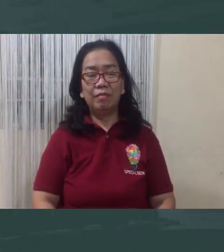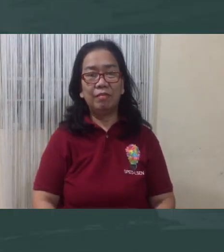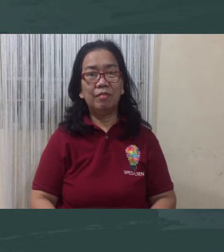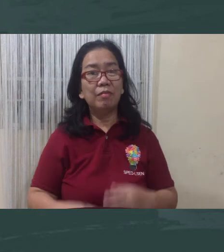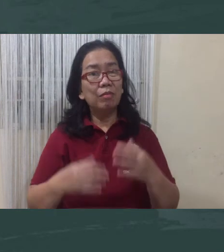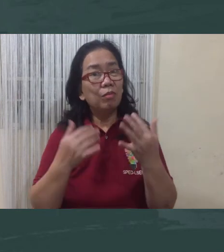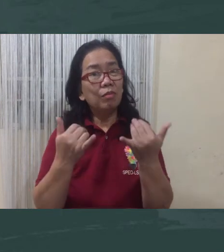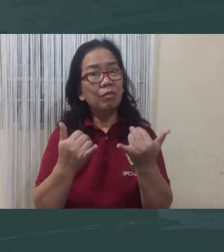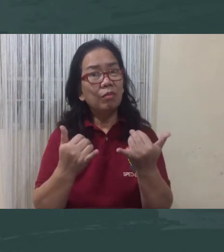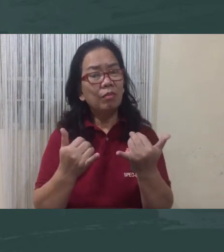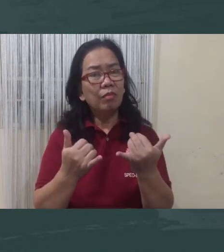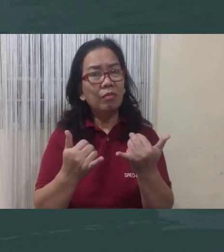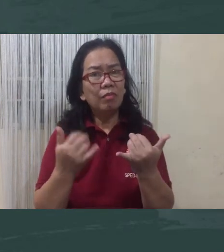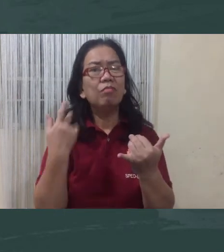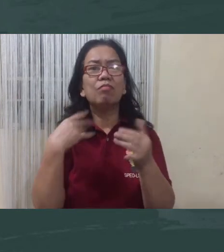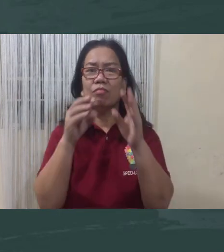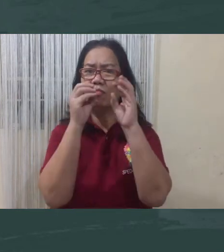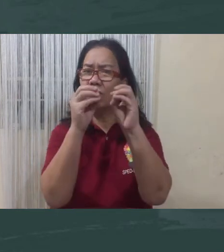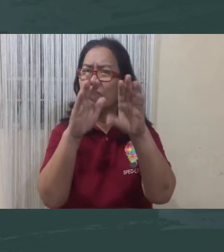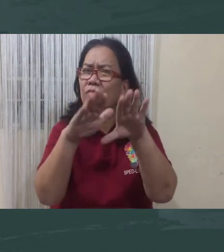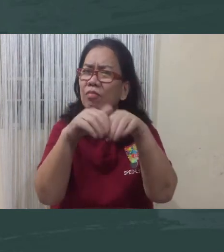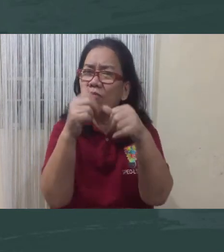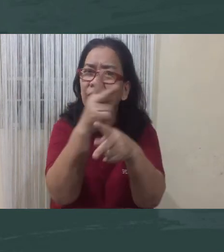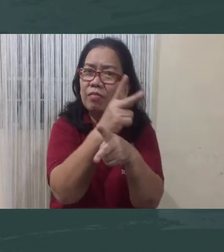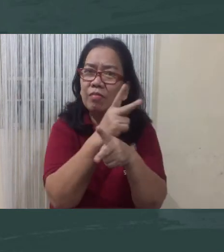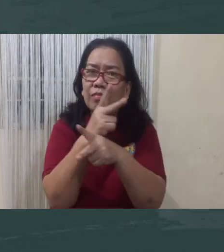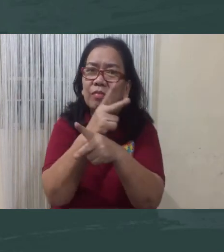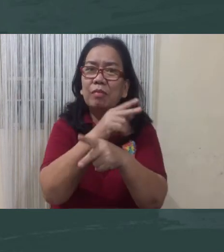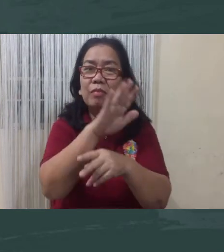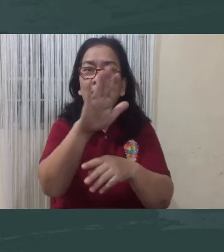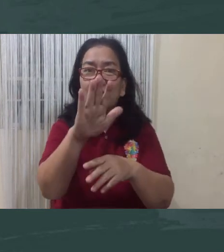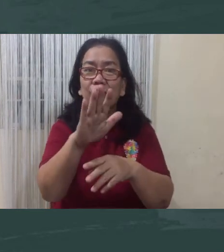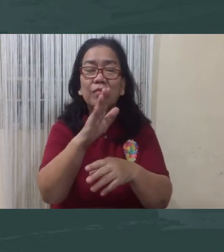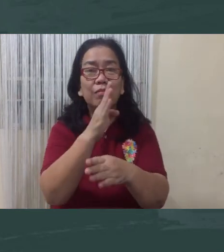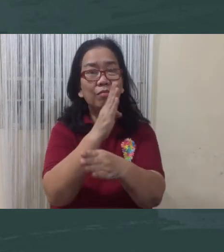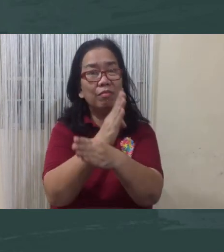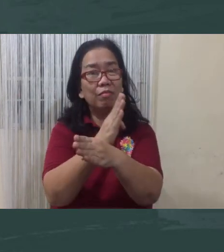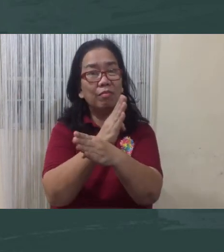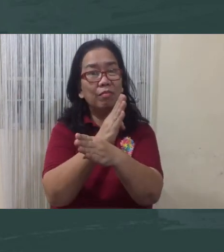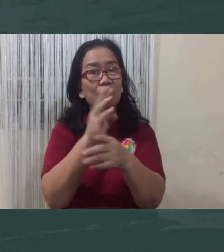Here are some tips to take care of our bones.